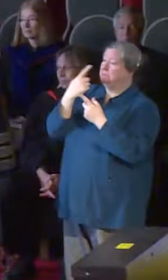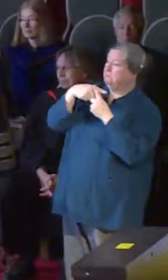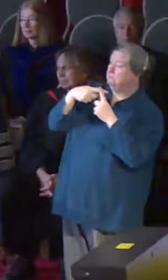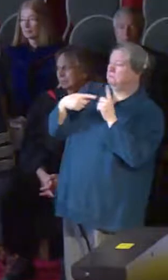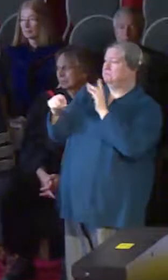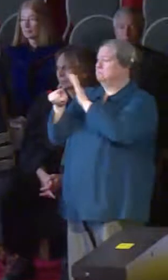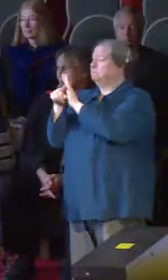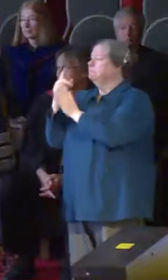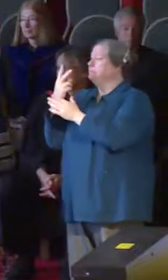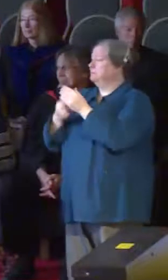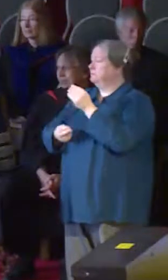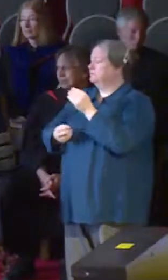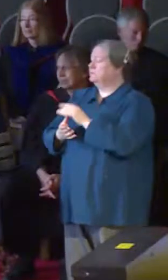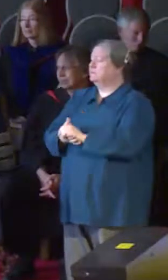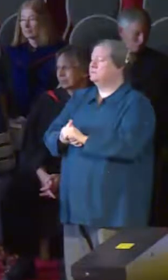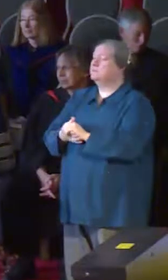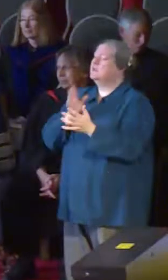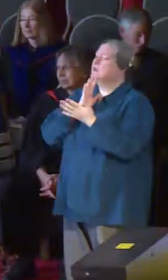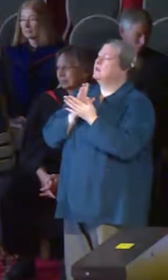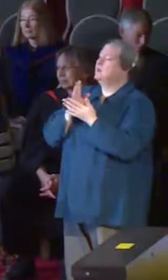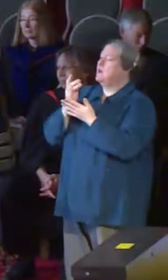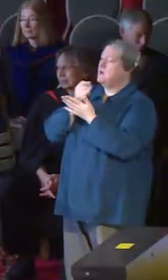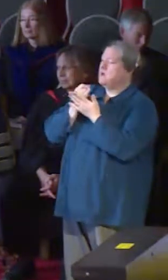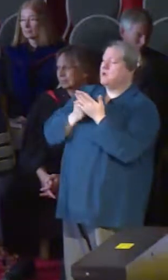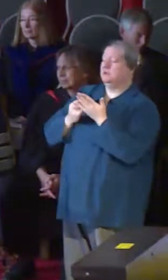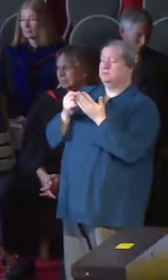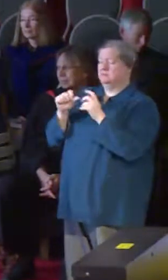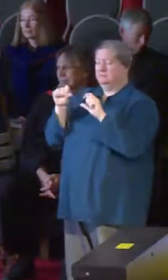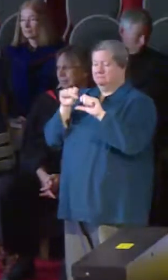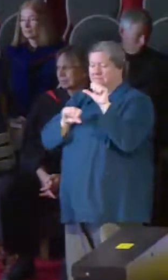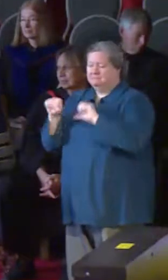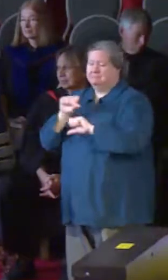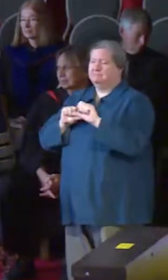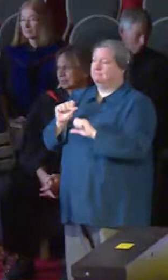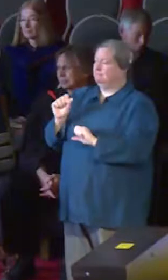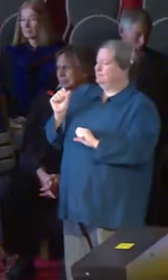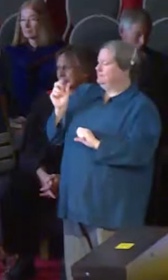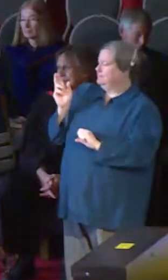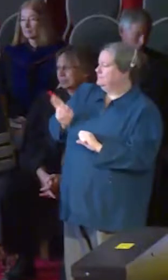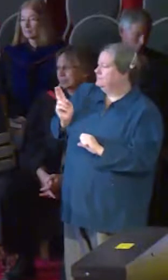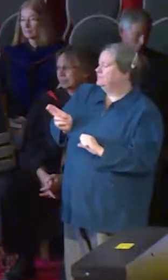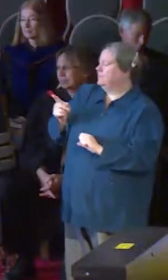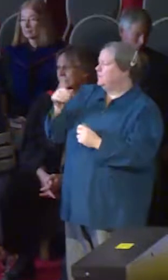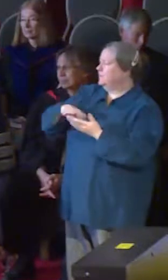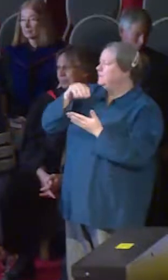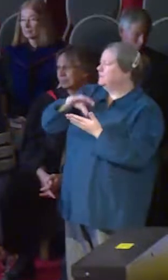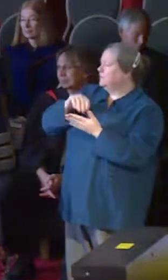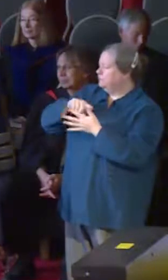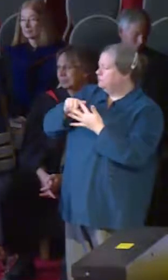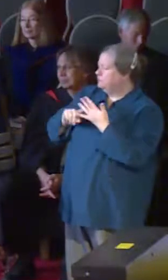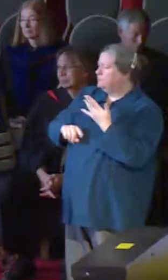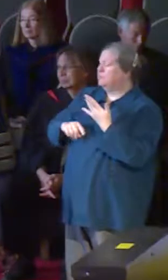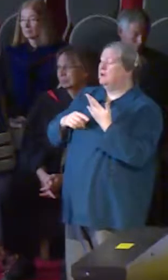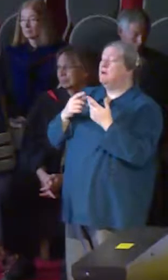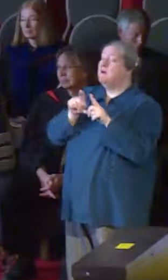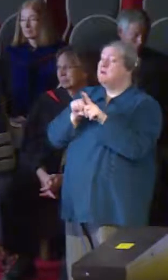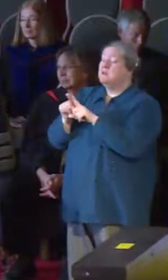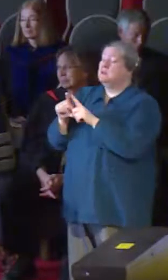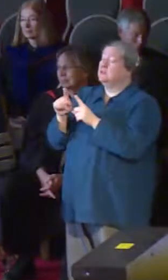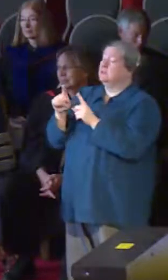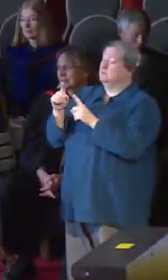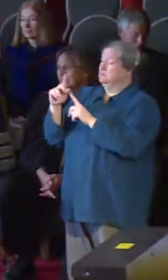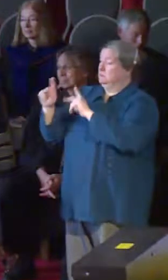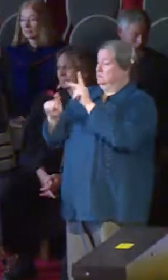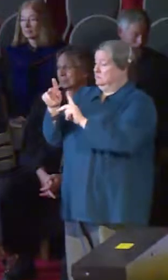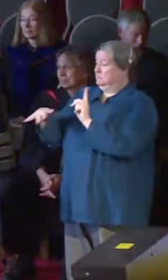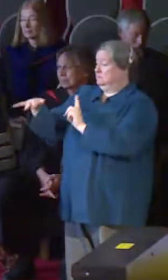bad, of arts and science and history, and the importance of caring for those around us and the planet we live on.